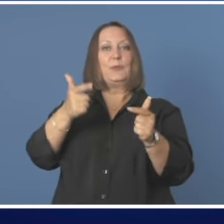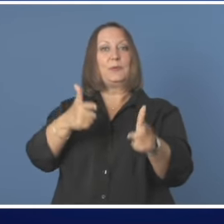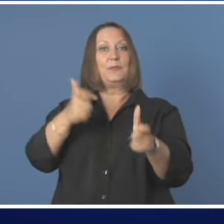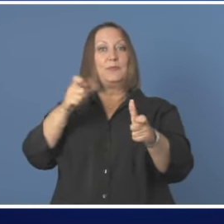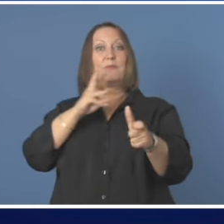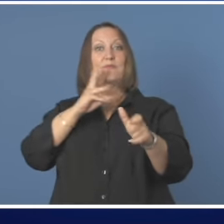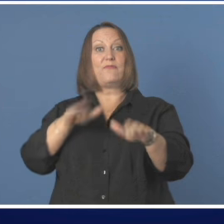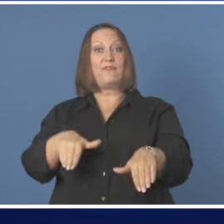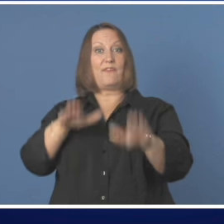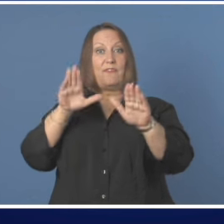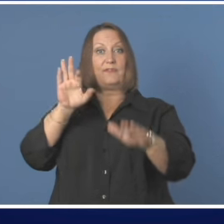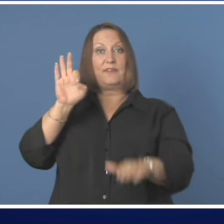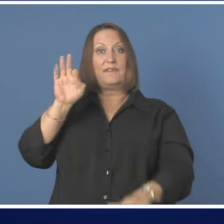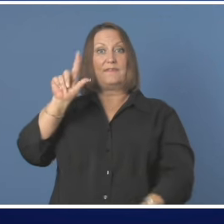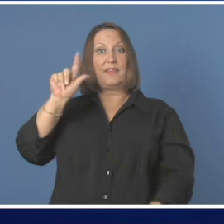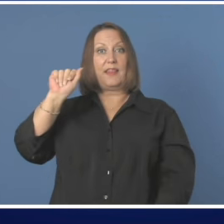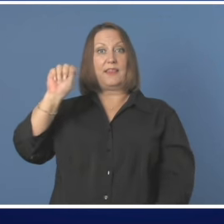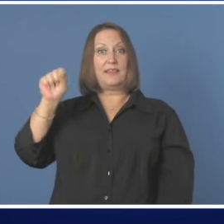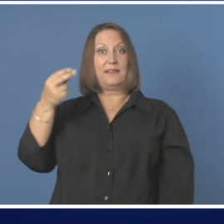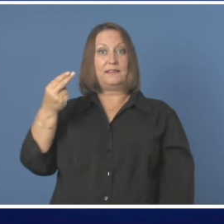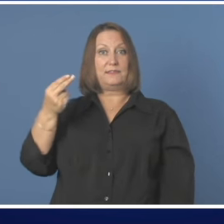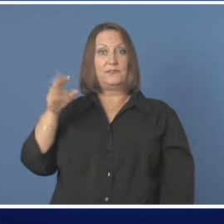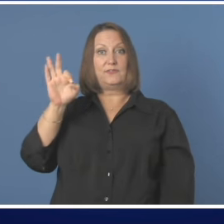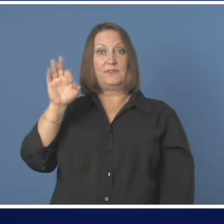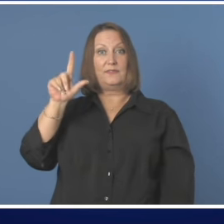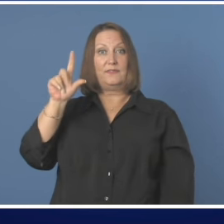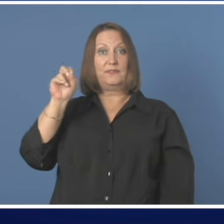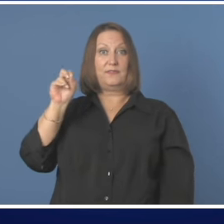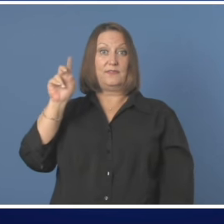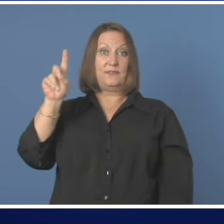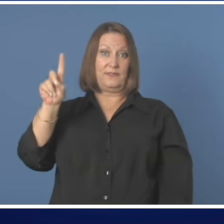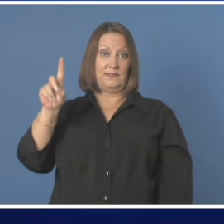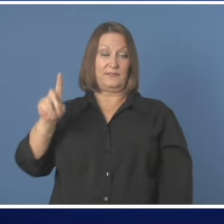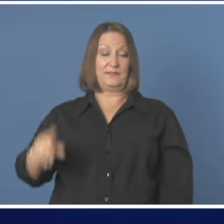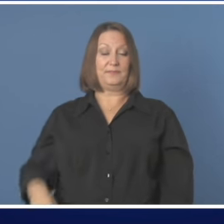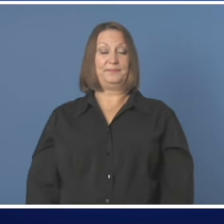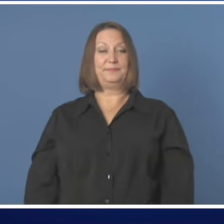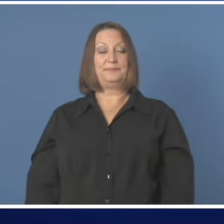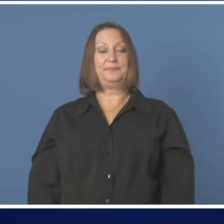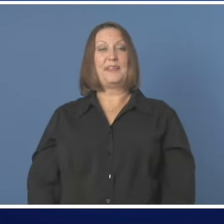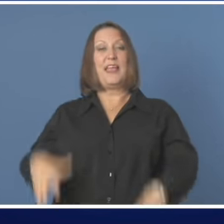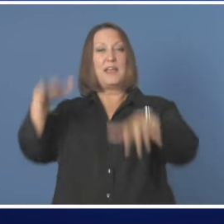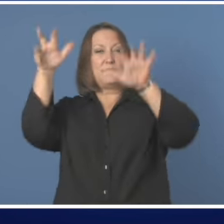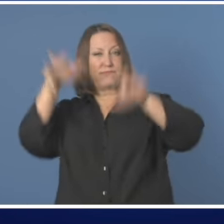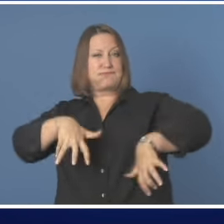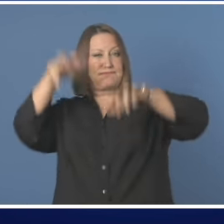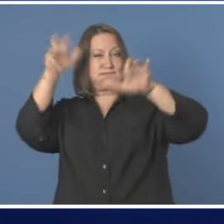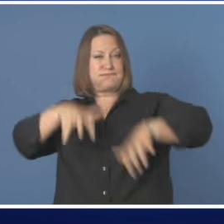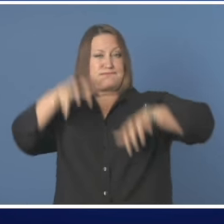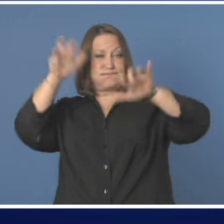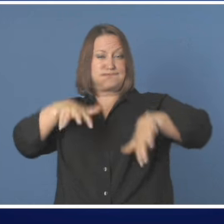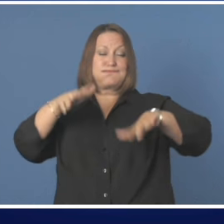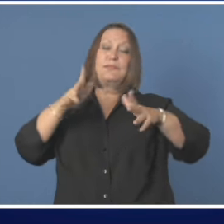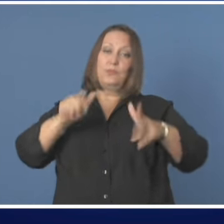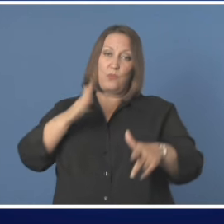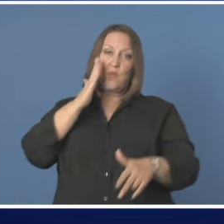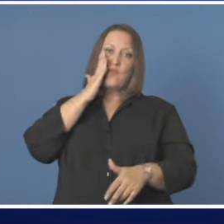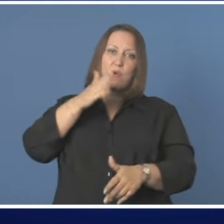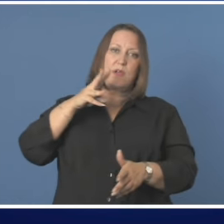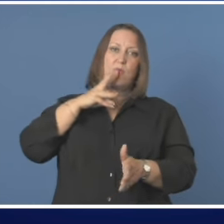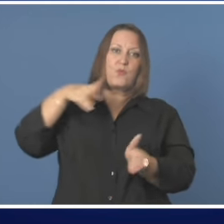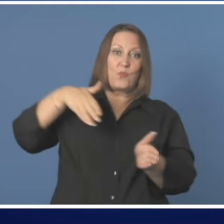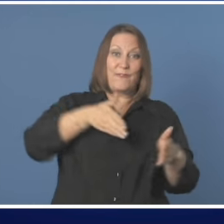Flooding on rivers and streams may persist for several days or more after the storm.